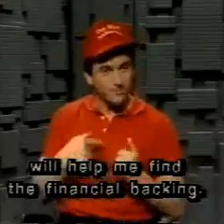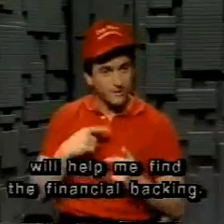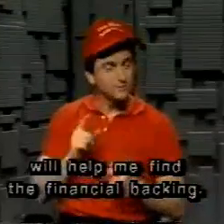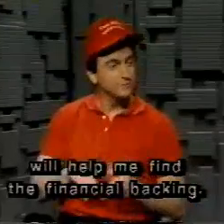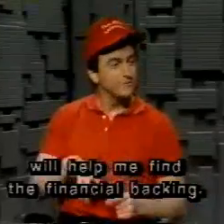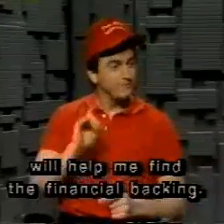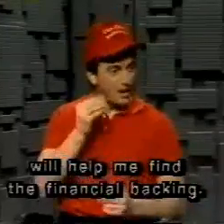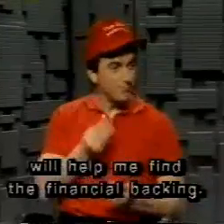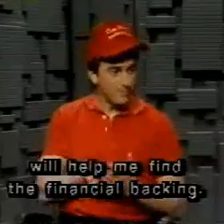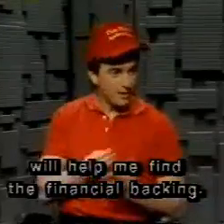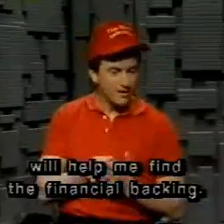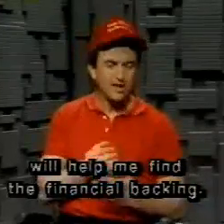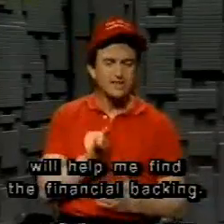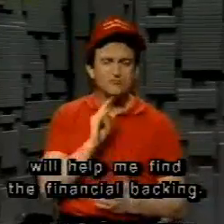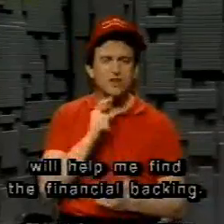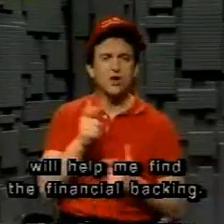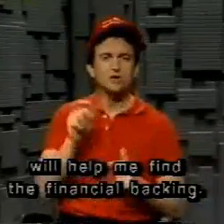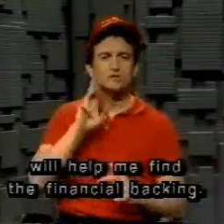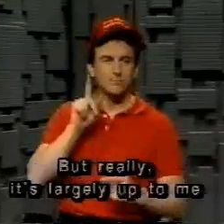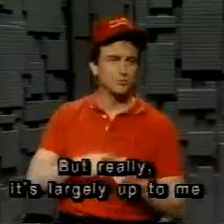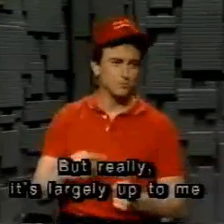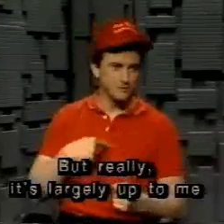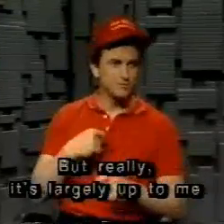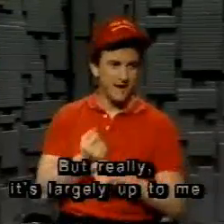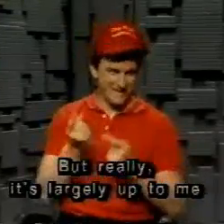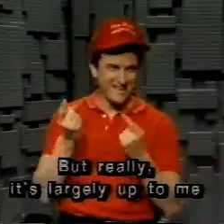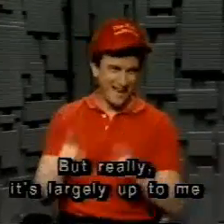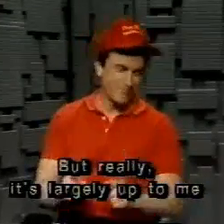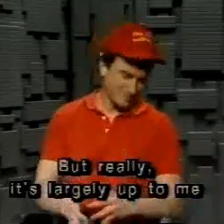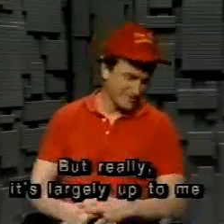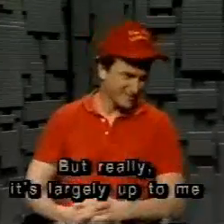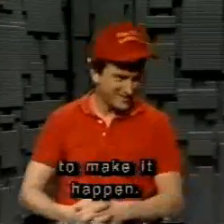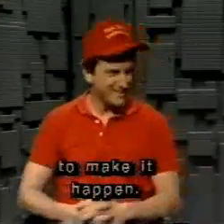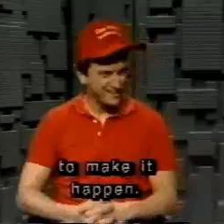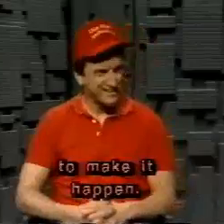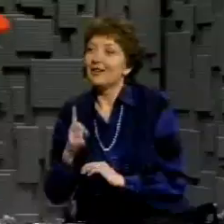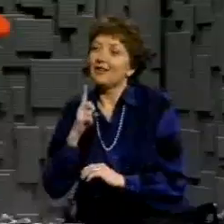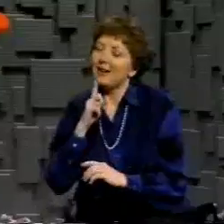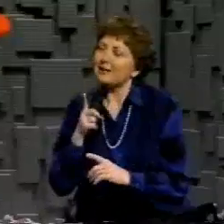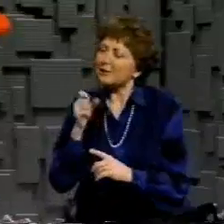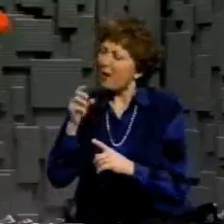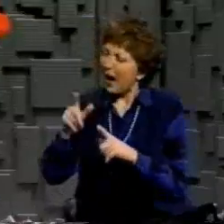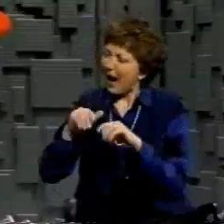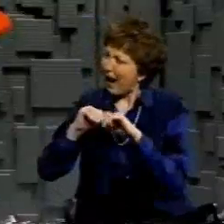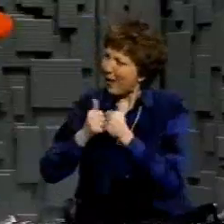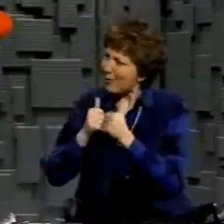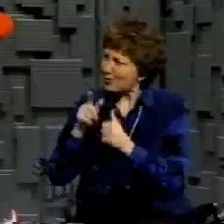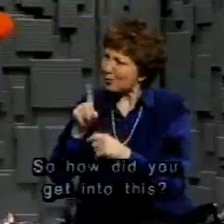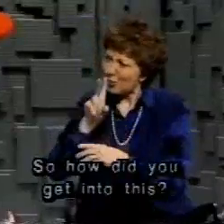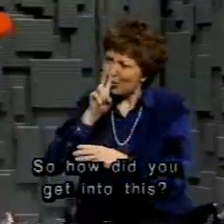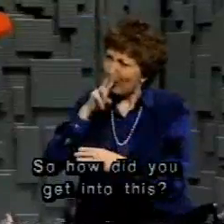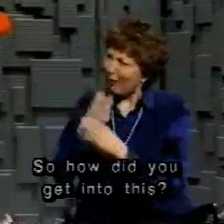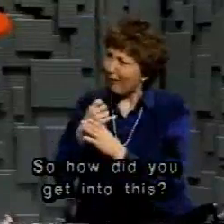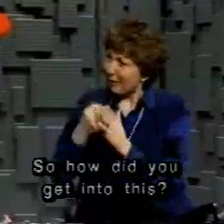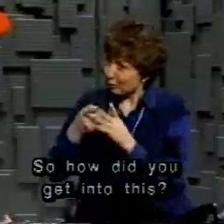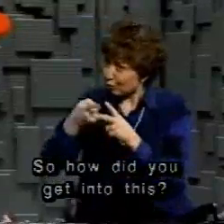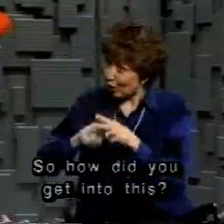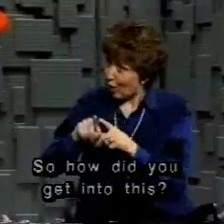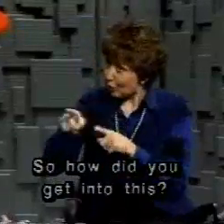financial backing. But really, it's largely up to me to make it happen. So how did you get into this? Did you start